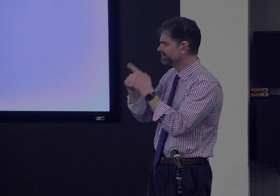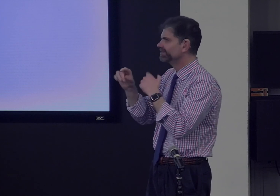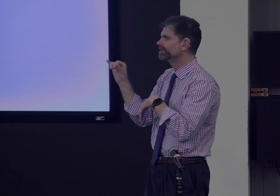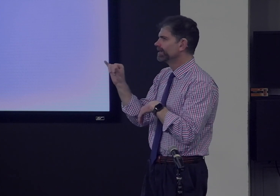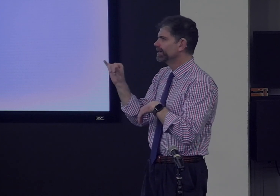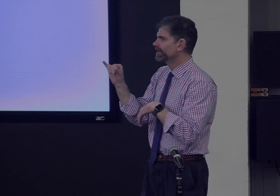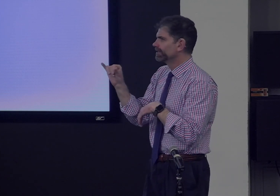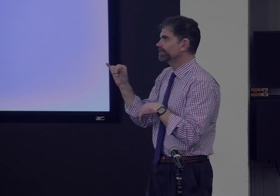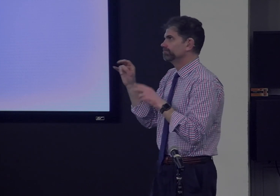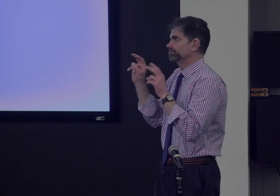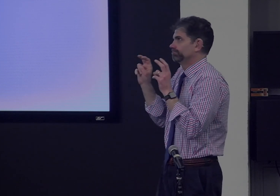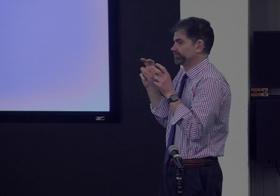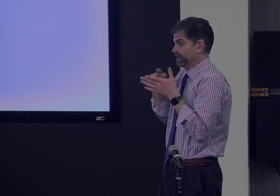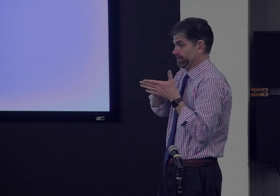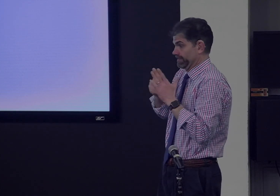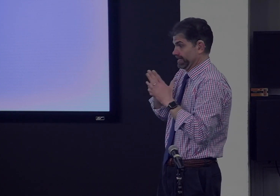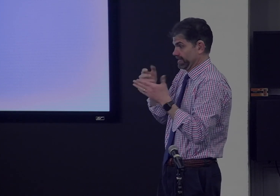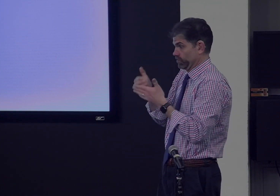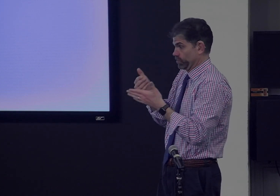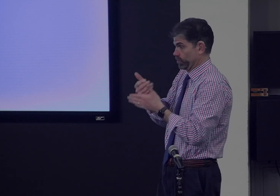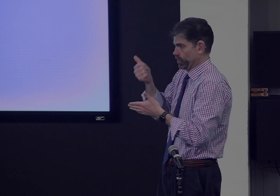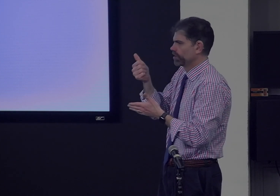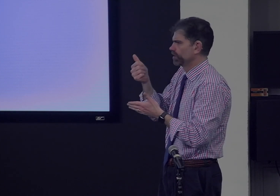about newer signs,